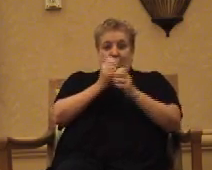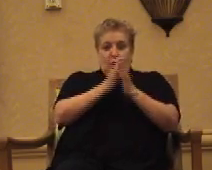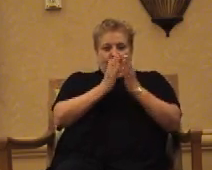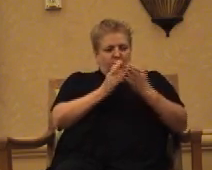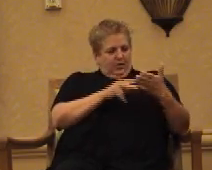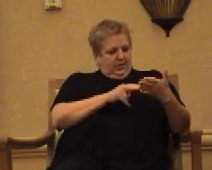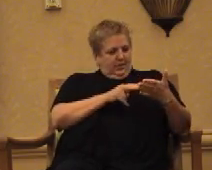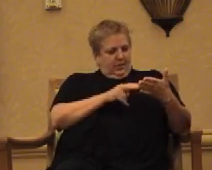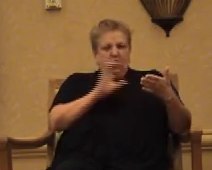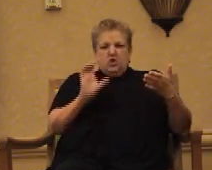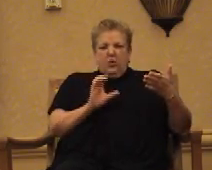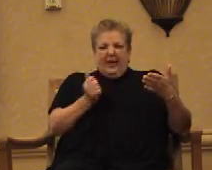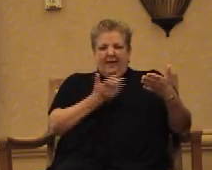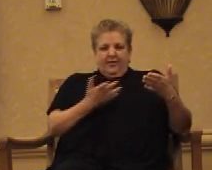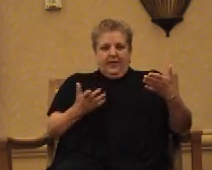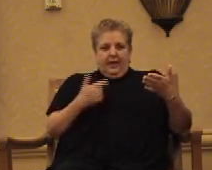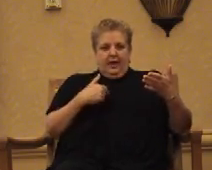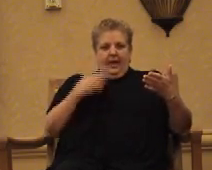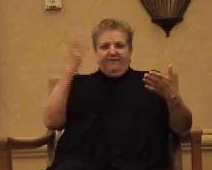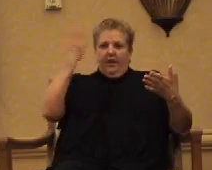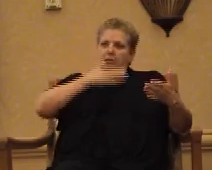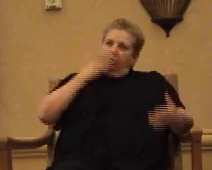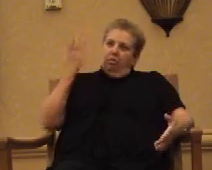everything, but I have that drunken kind of look, just